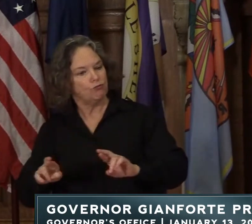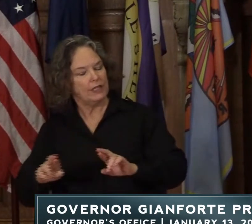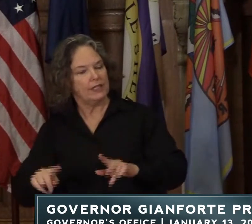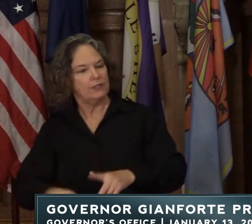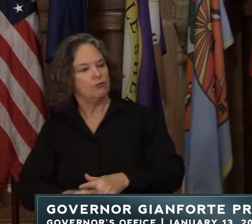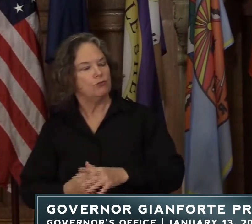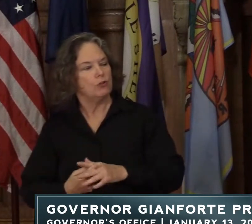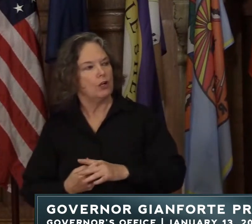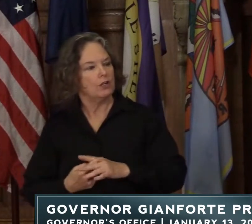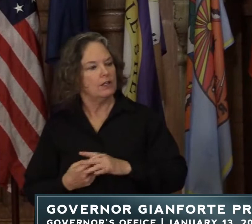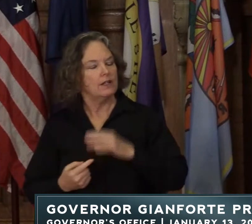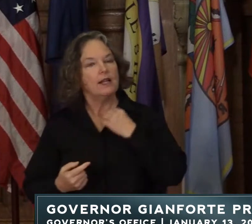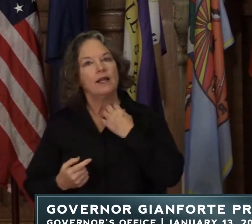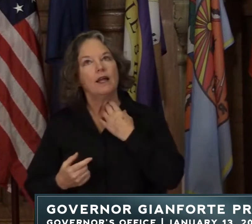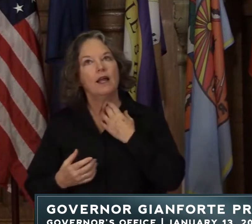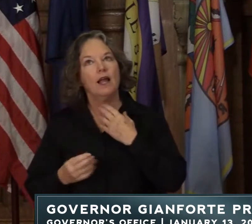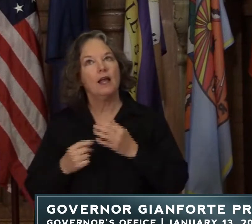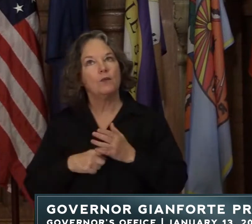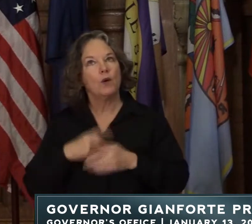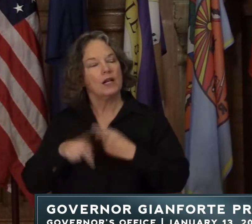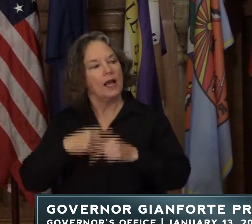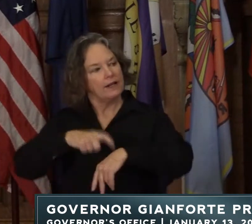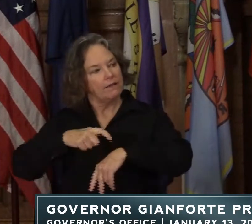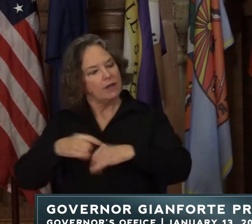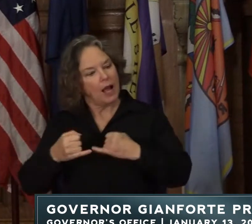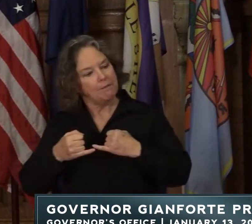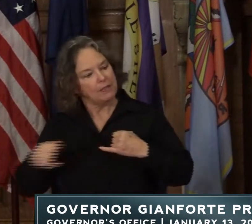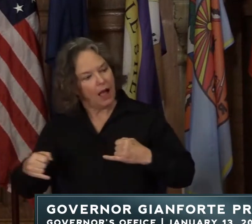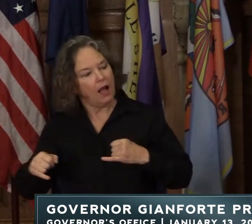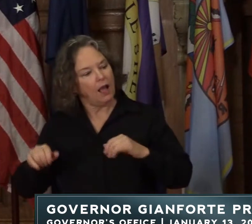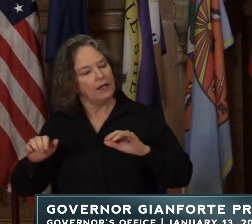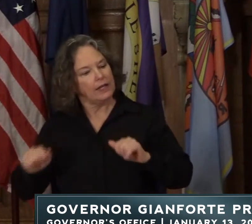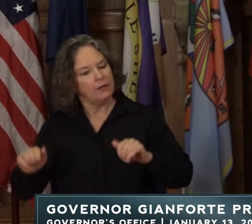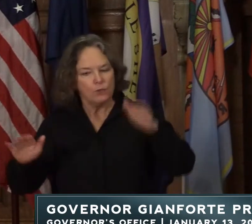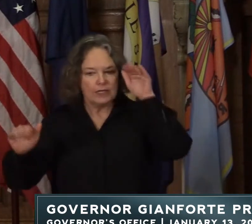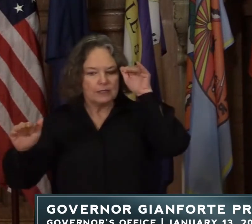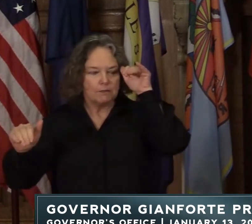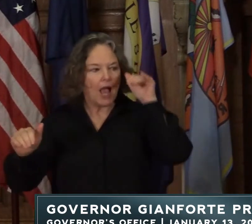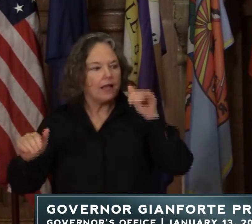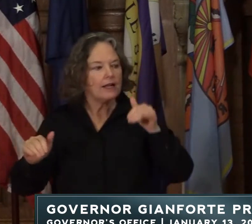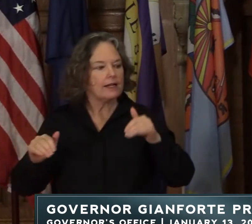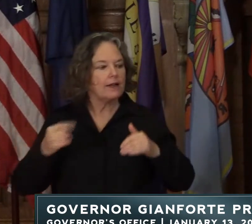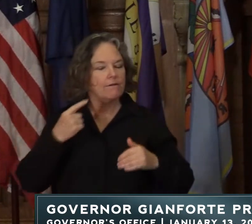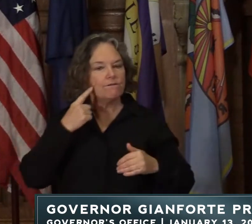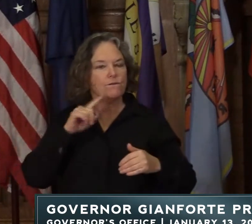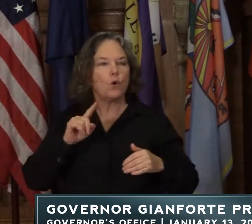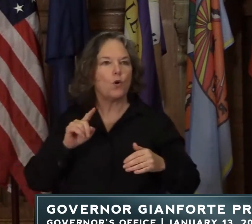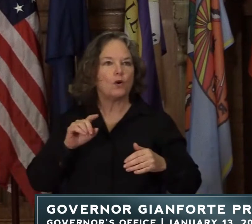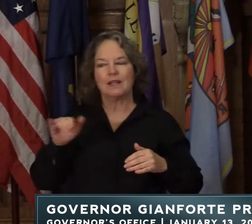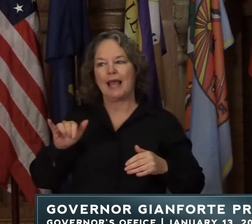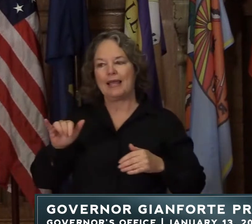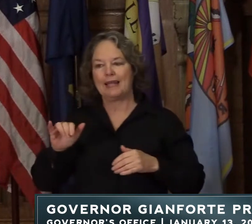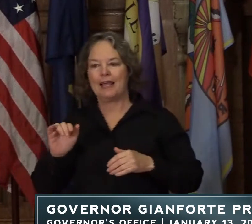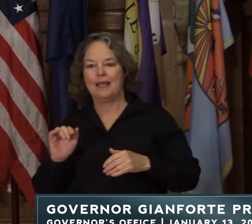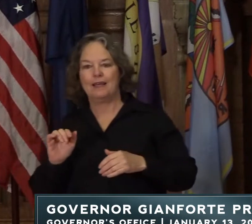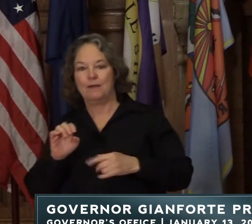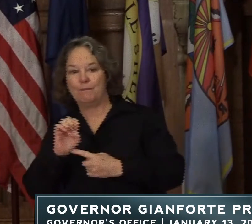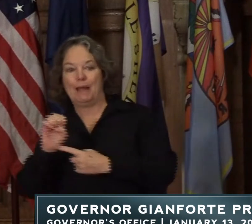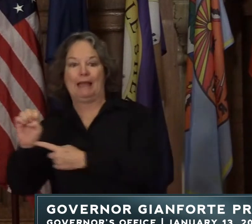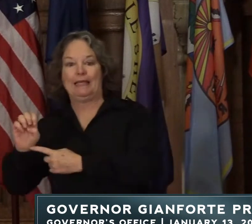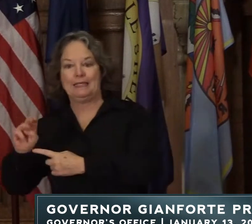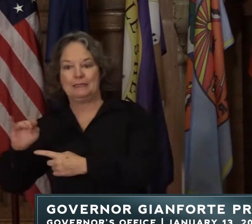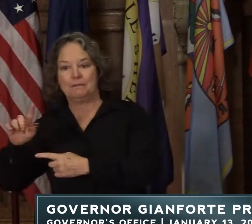1B, and what kind of timeline can we expect out here in eastern Montana for, say, Sydney and Miles City to move